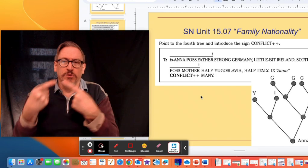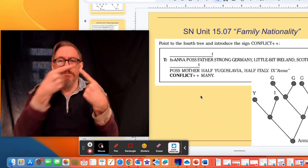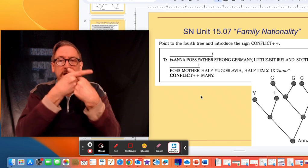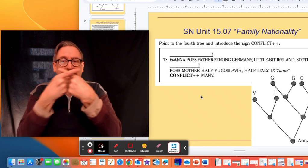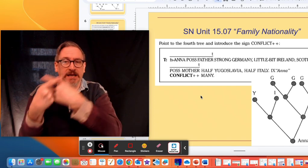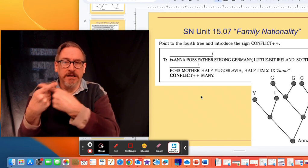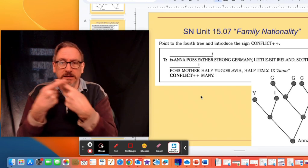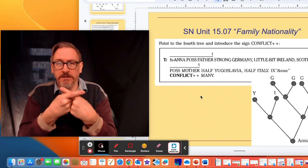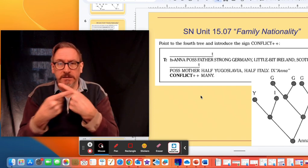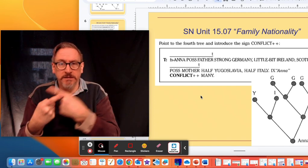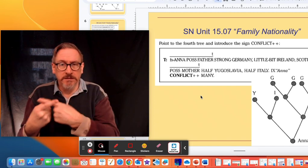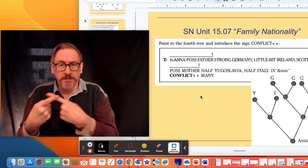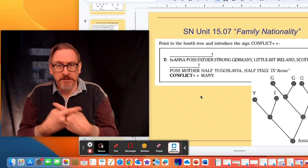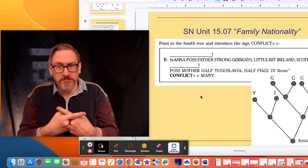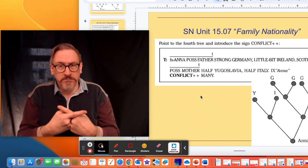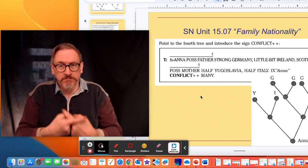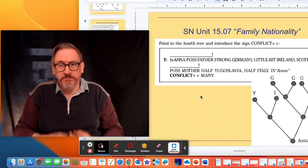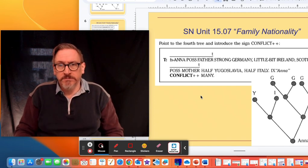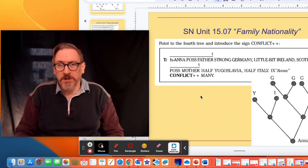there were many